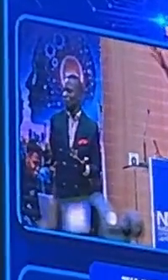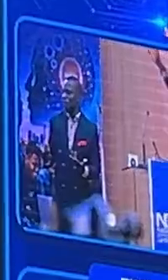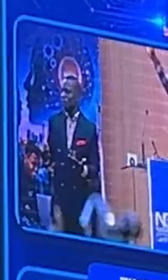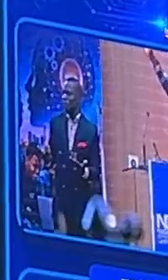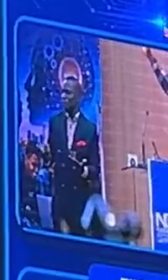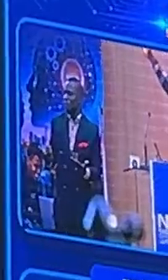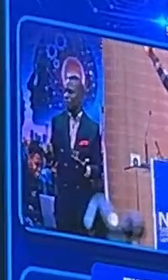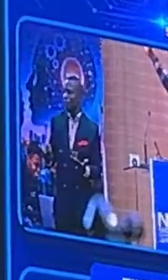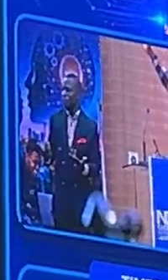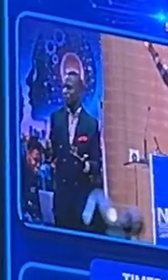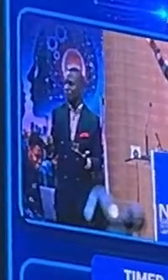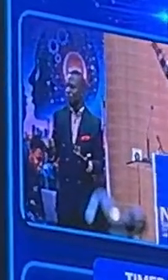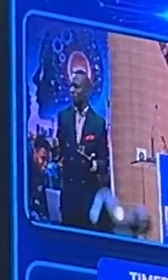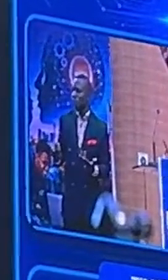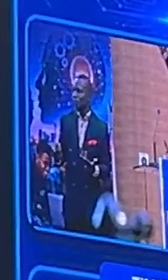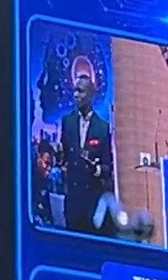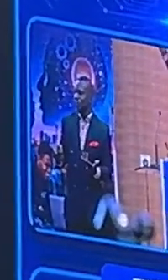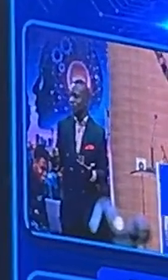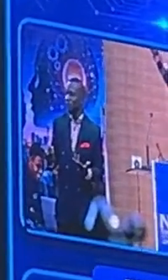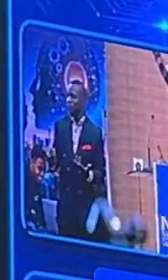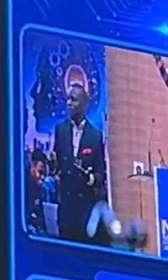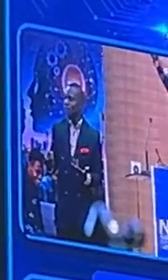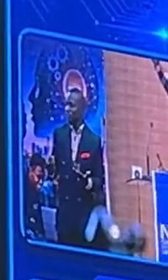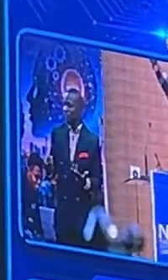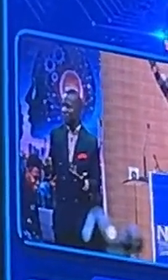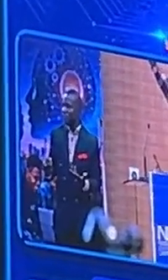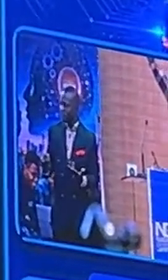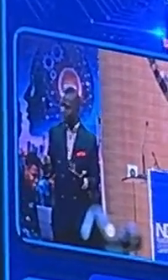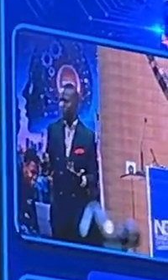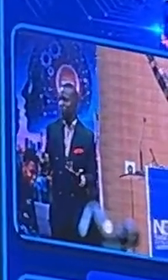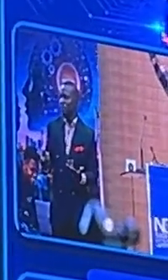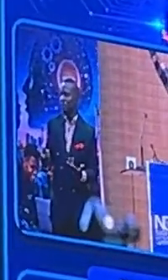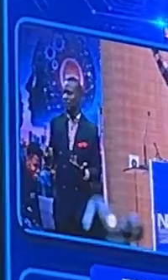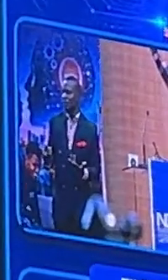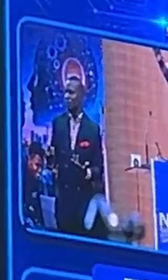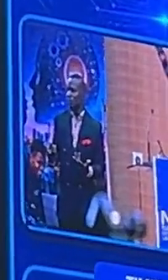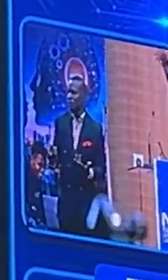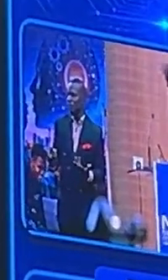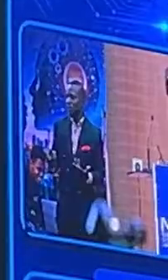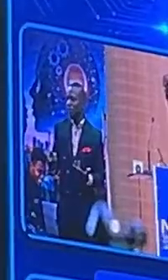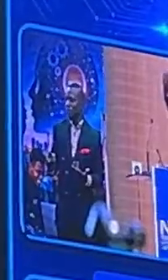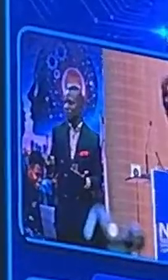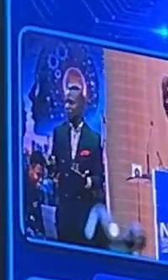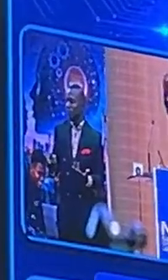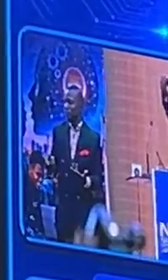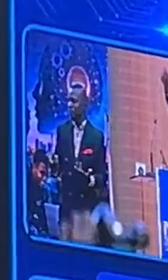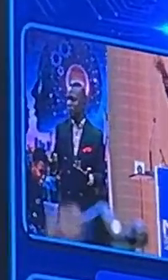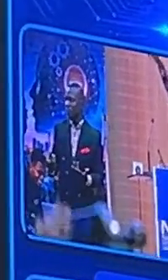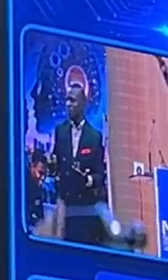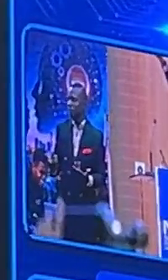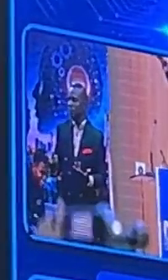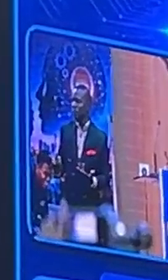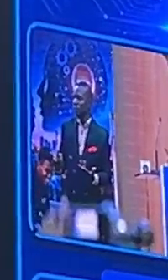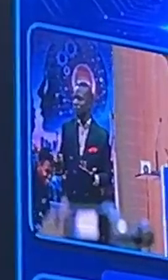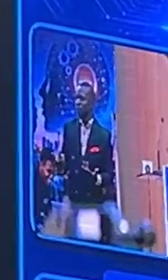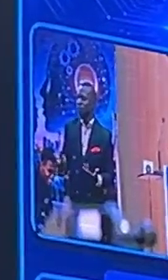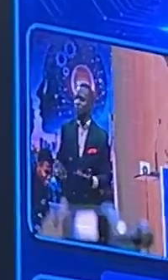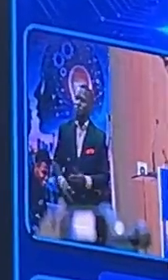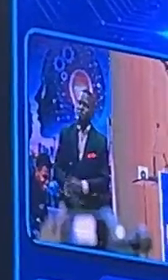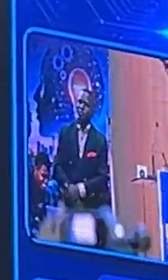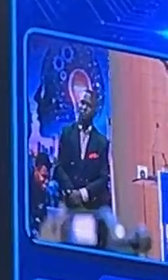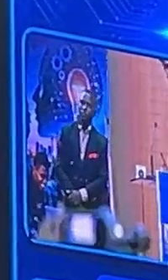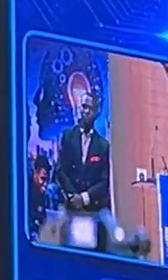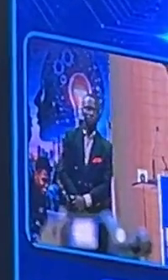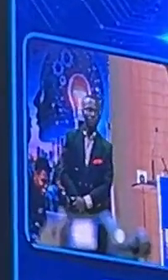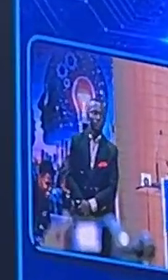good, you know. No, my clips was not played from the beginning, please. We played from the beginning. You're supposed to play a part that captures the hand recognition. I will kill